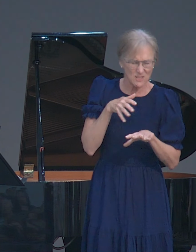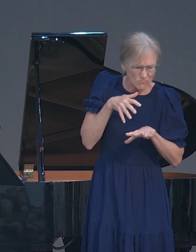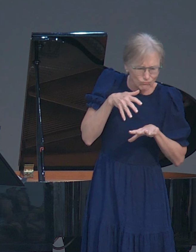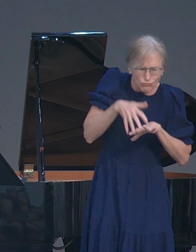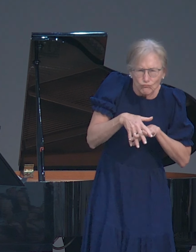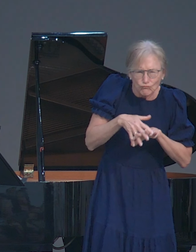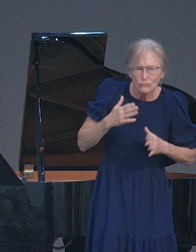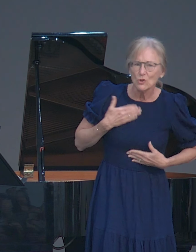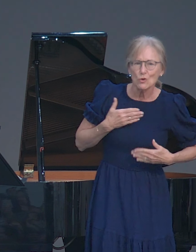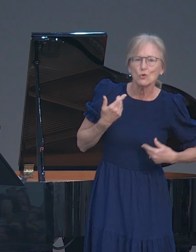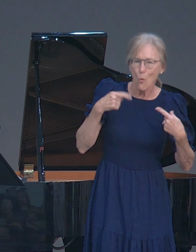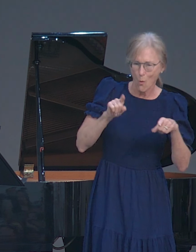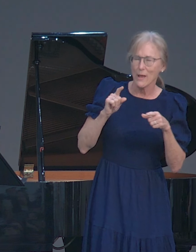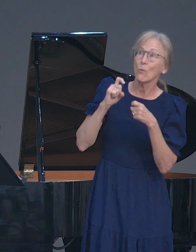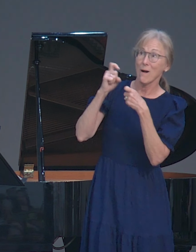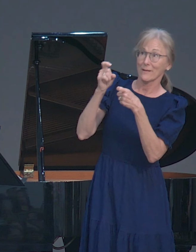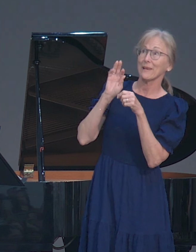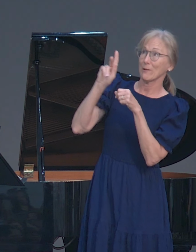to Him. Let's pray.